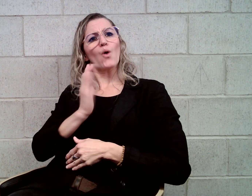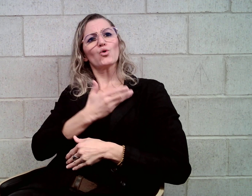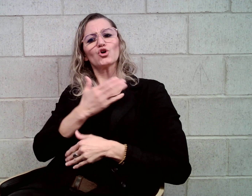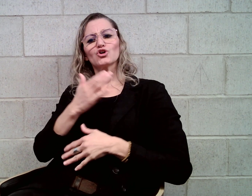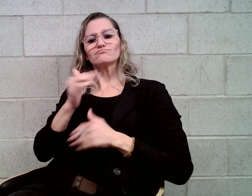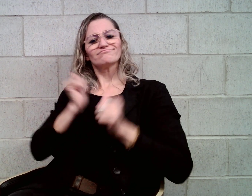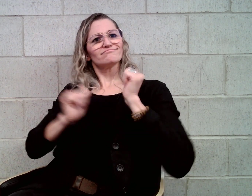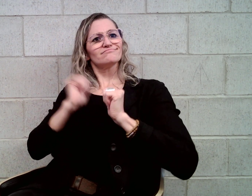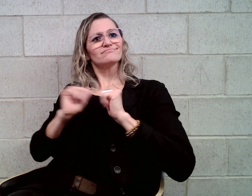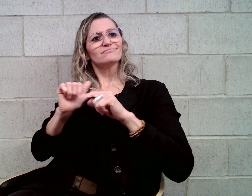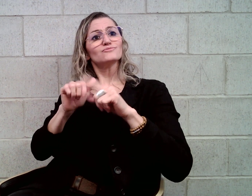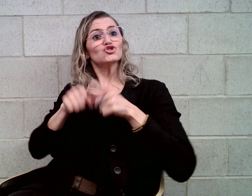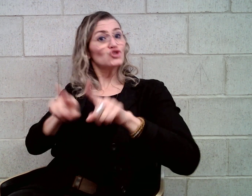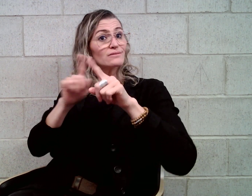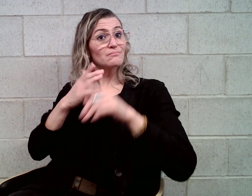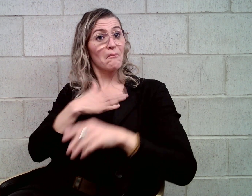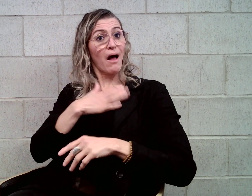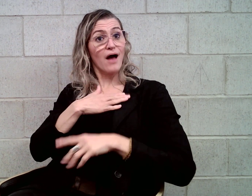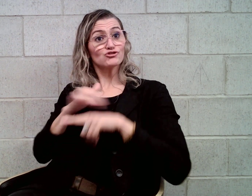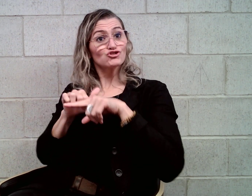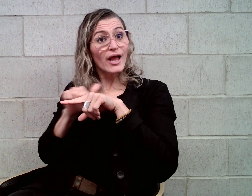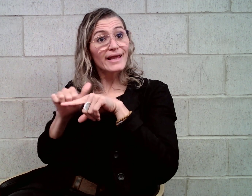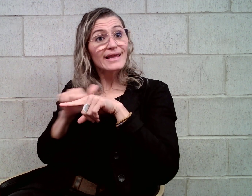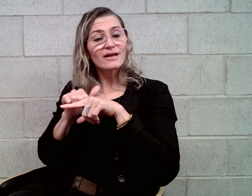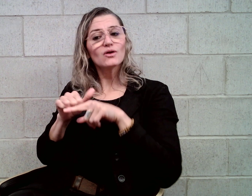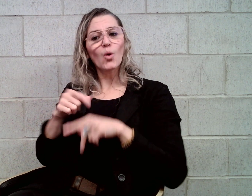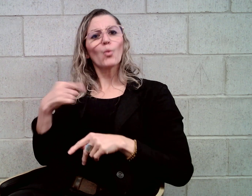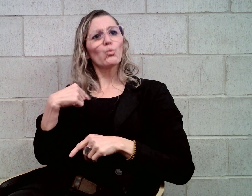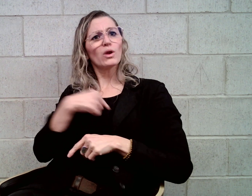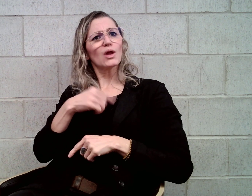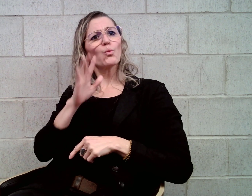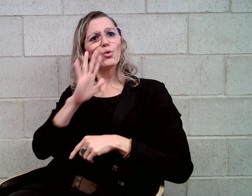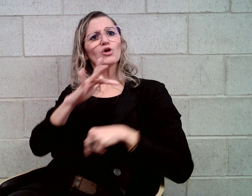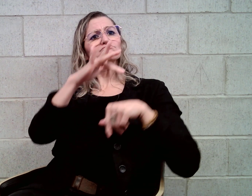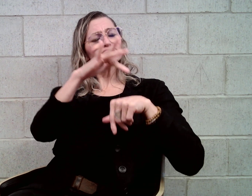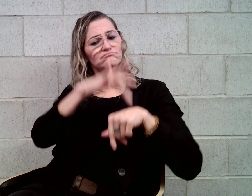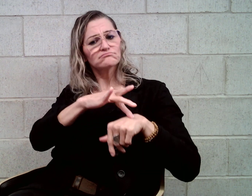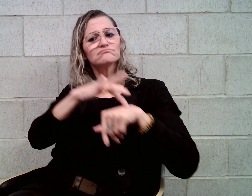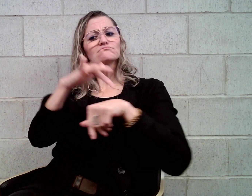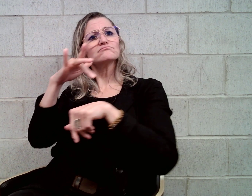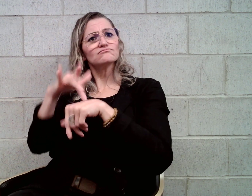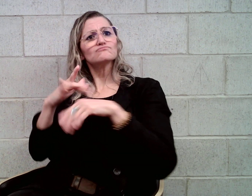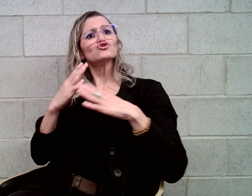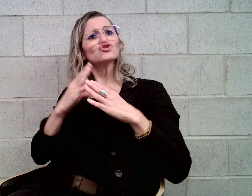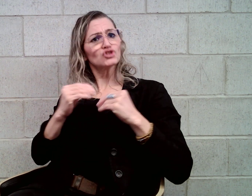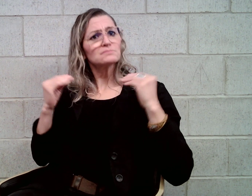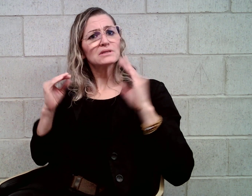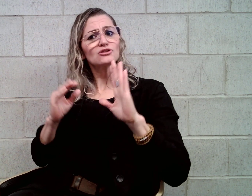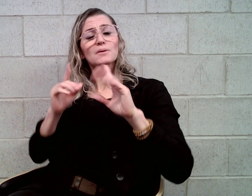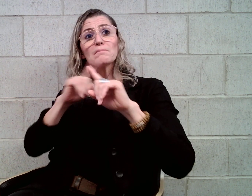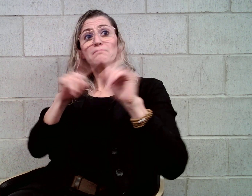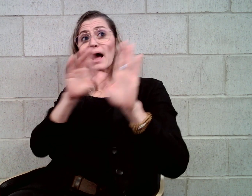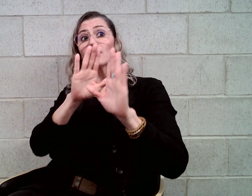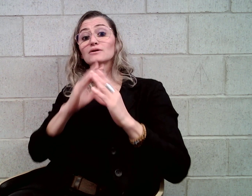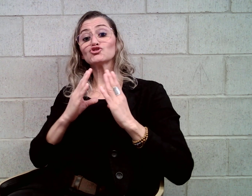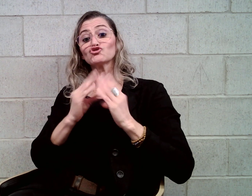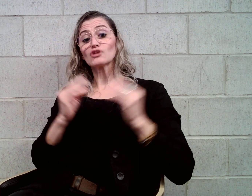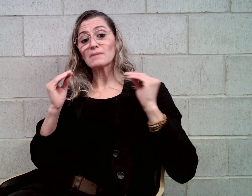the end of it. But during my training as an actor, of course, we touched on